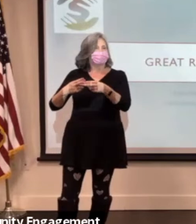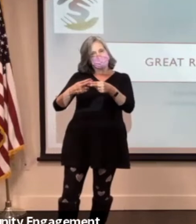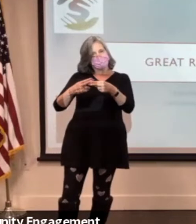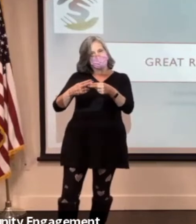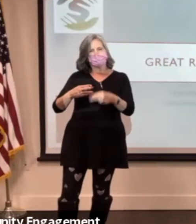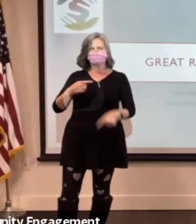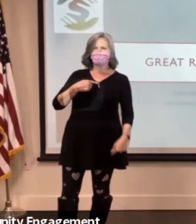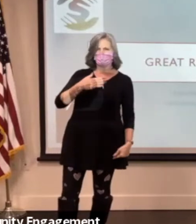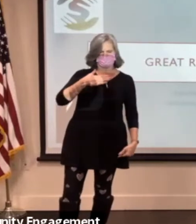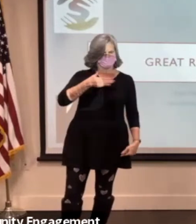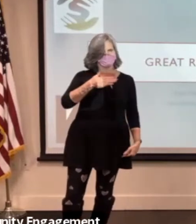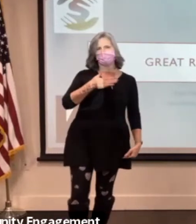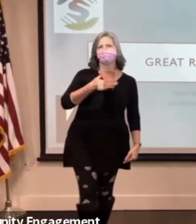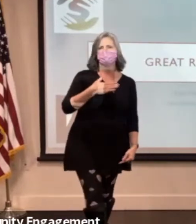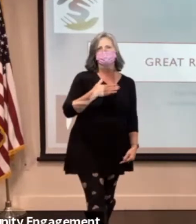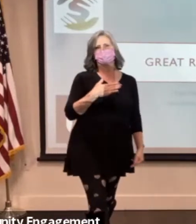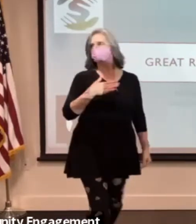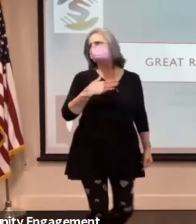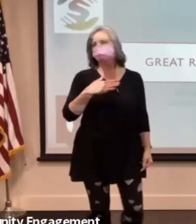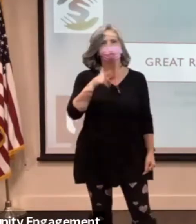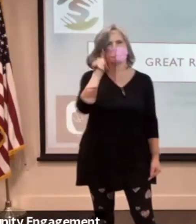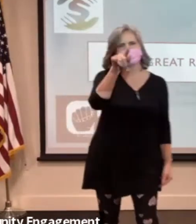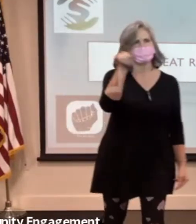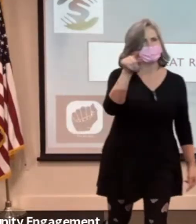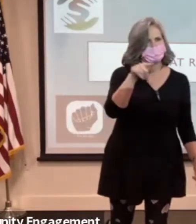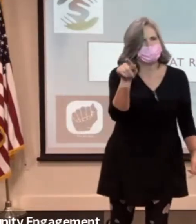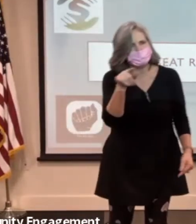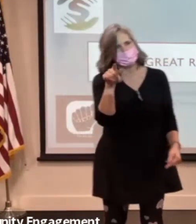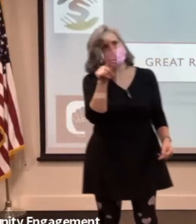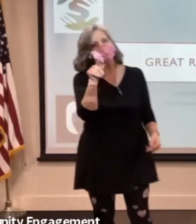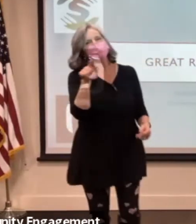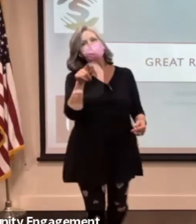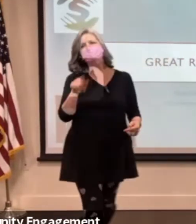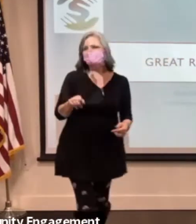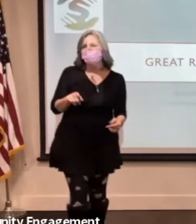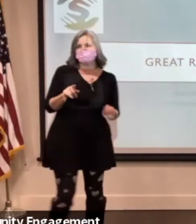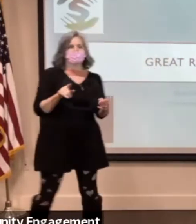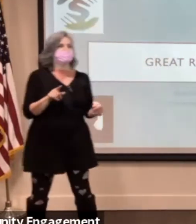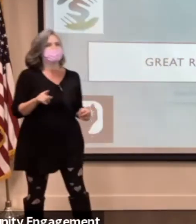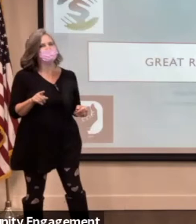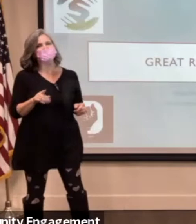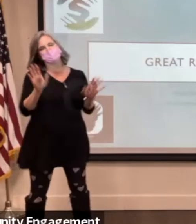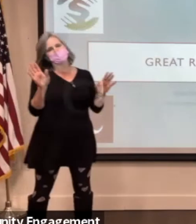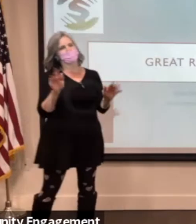keep repeating it. And I'm sorry, I keep hitting the microphone, so I don't know if that's jolting the vocal on the other end. My